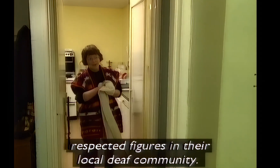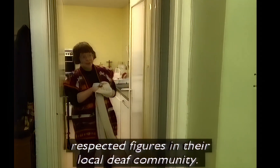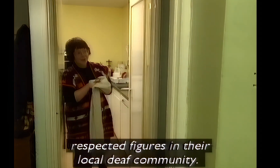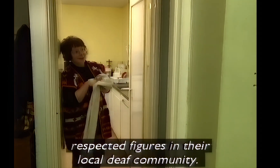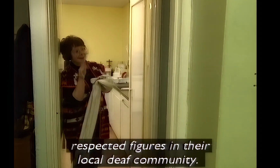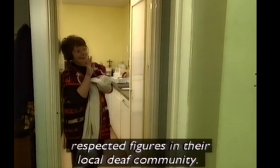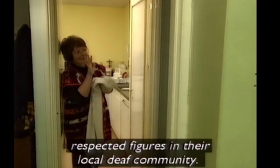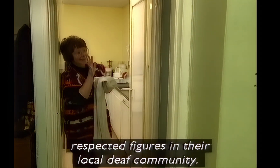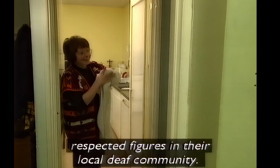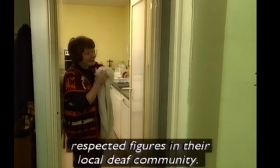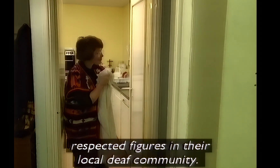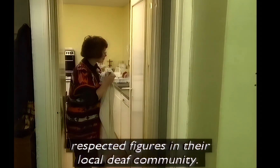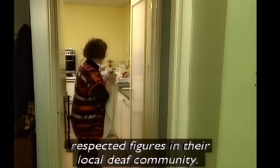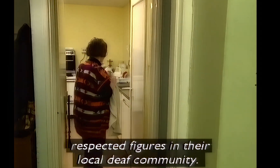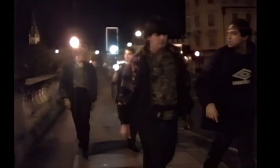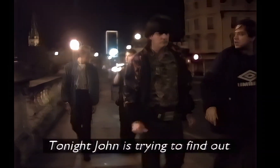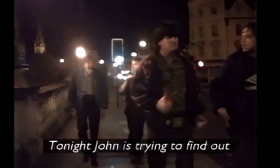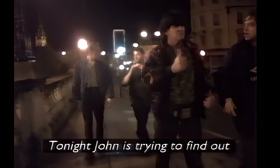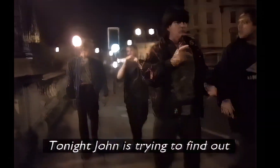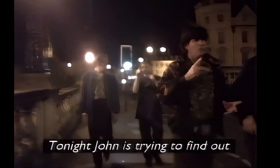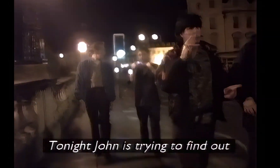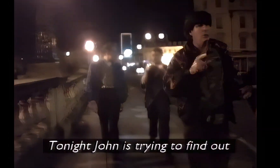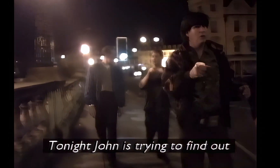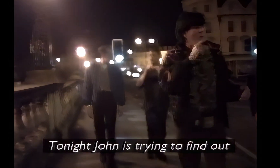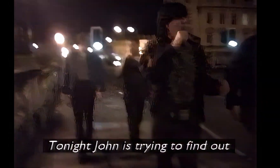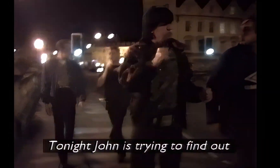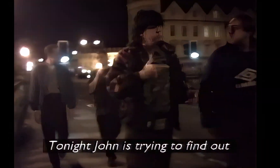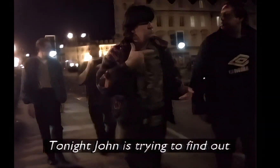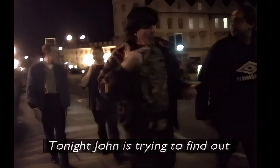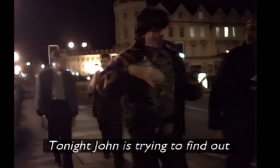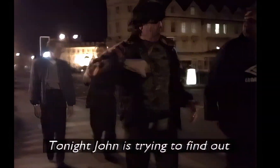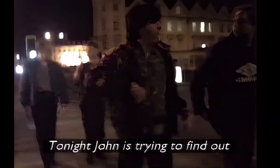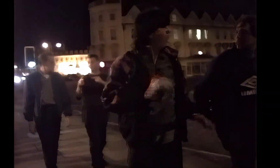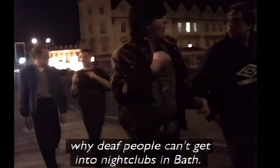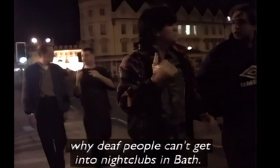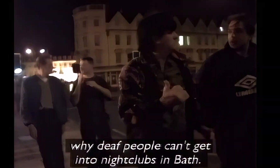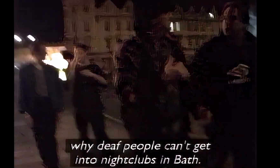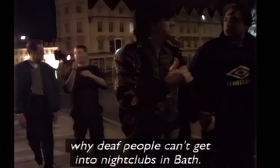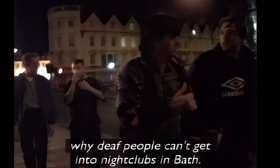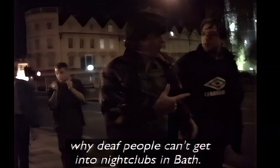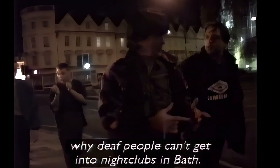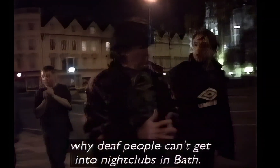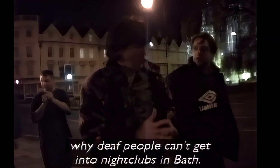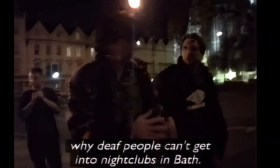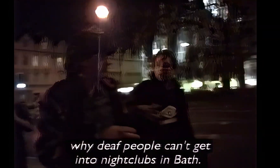community. And tonight John is trying to find out why deaf people can't get into nightclubs in Bath.